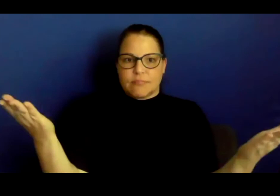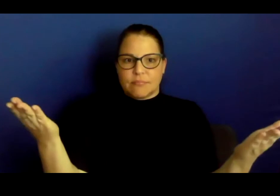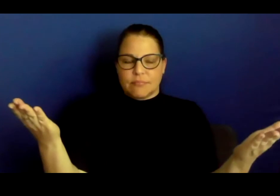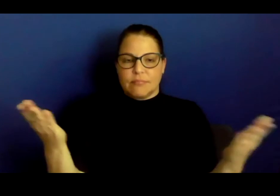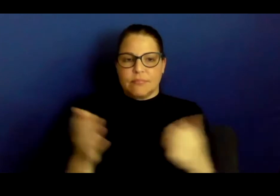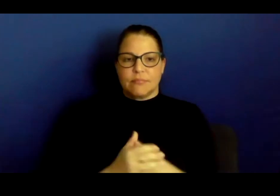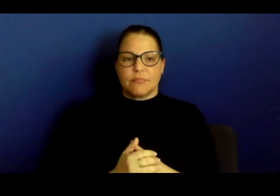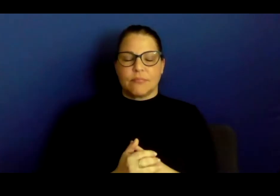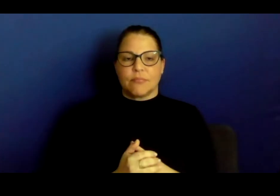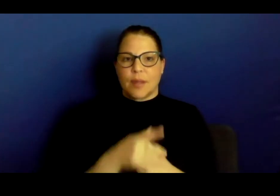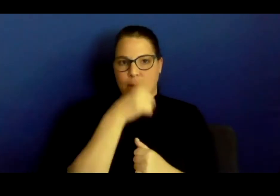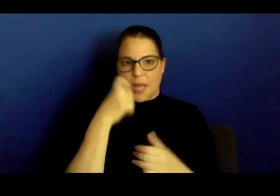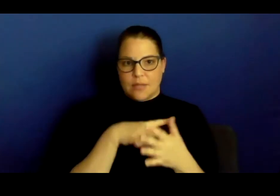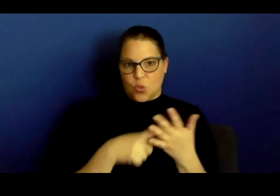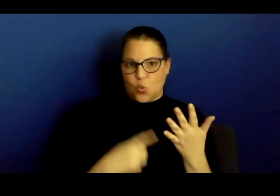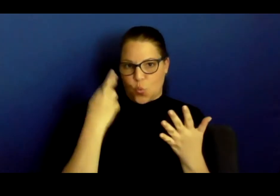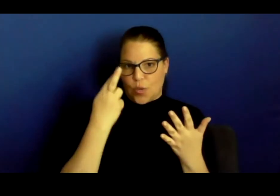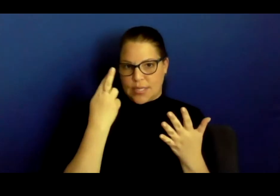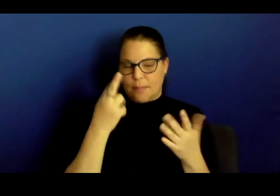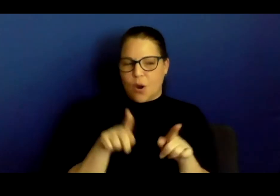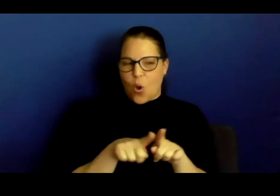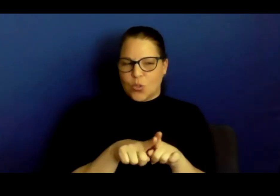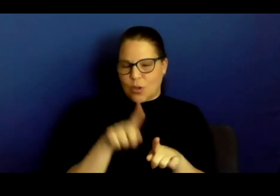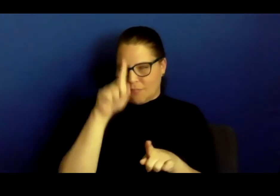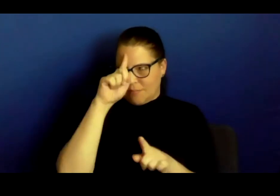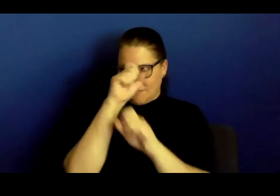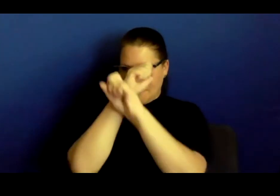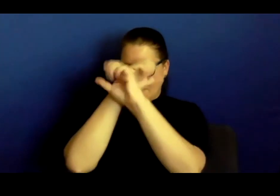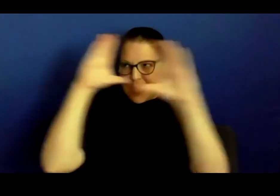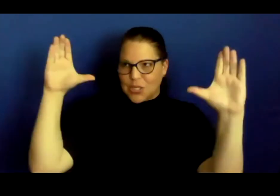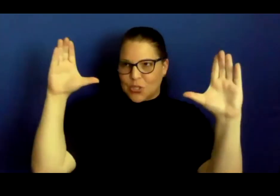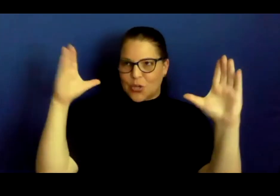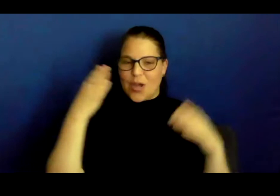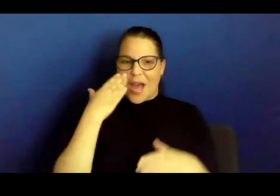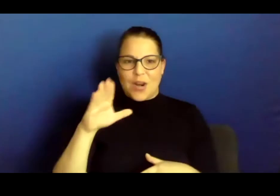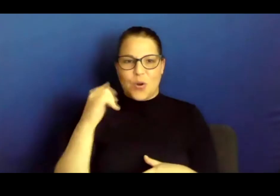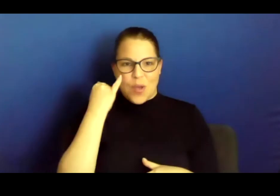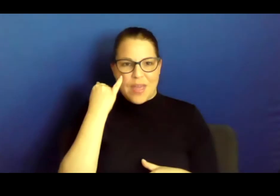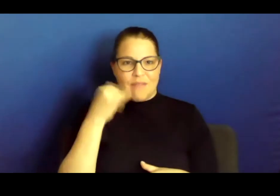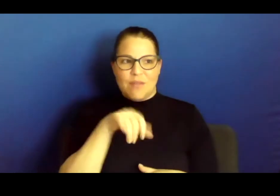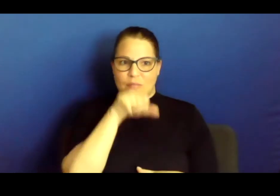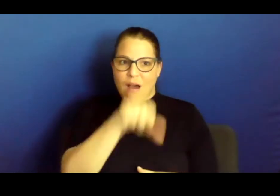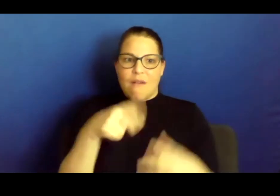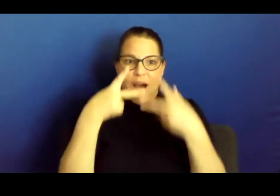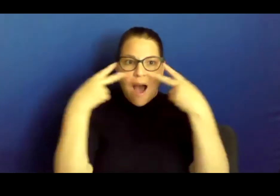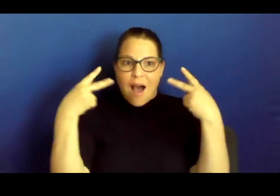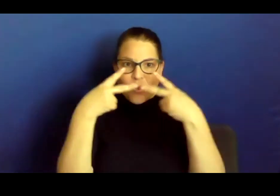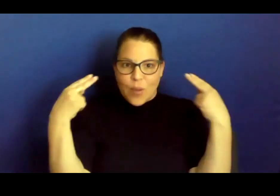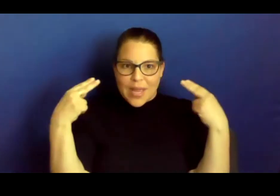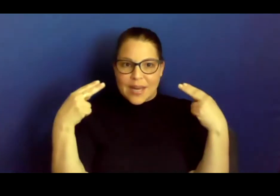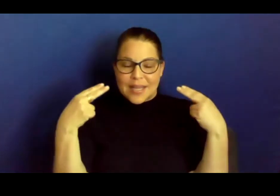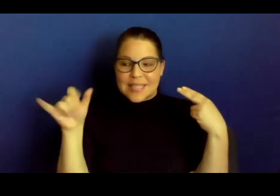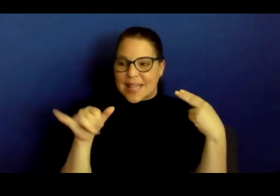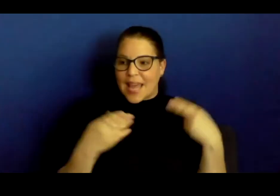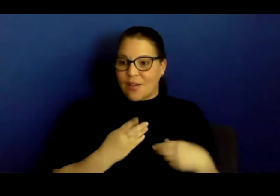reasons, but also try to picture yourself. I don't know if any of you is fan of Halloween, but it's like being invited to